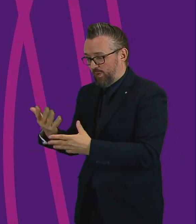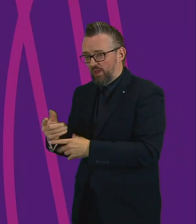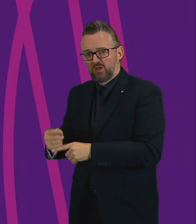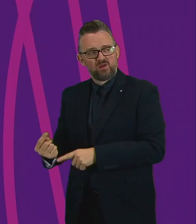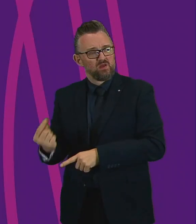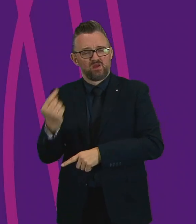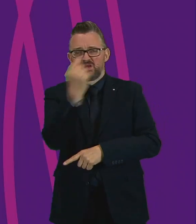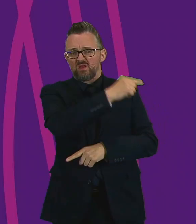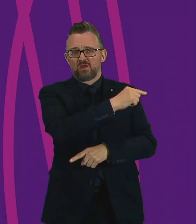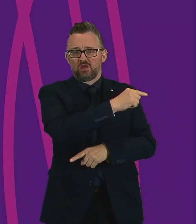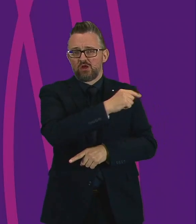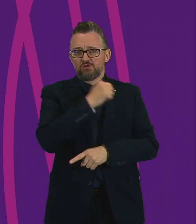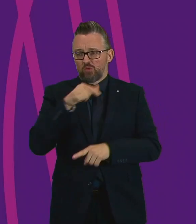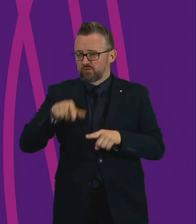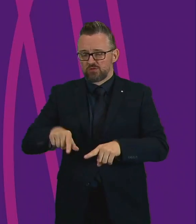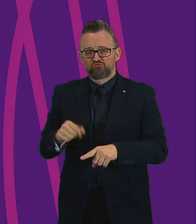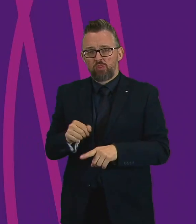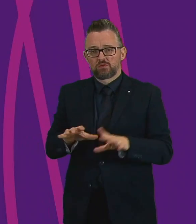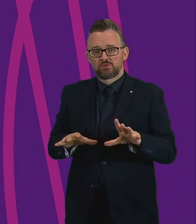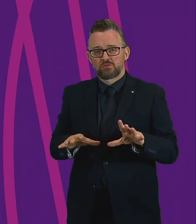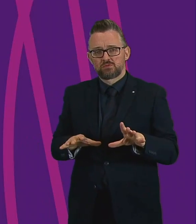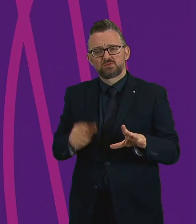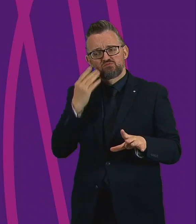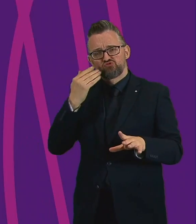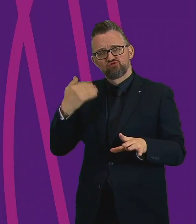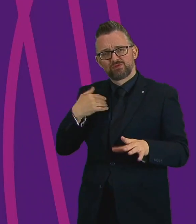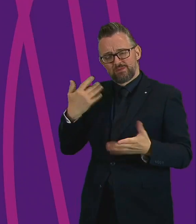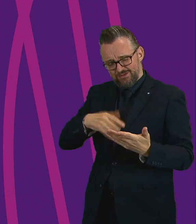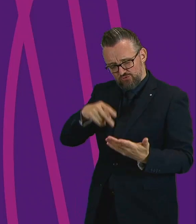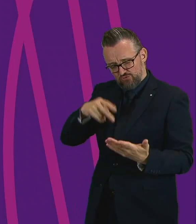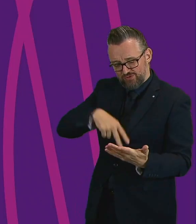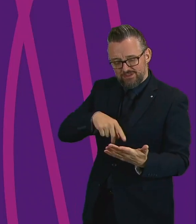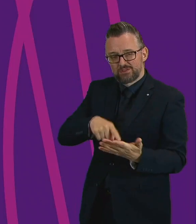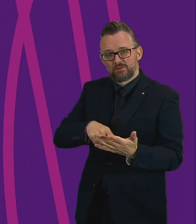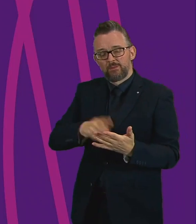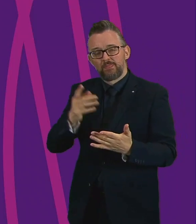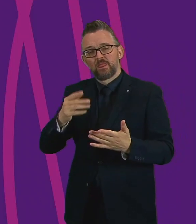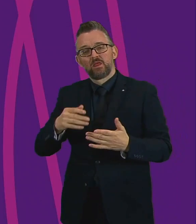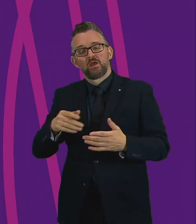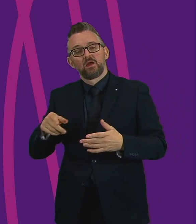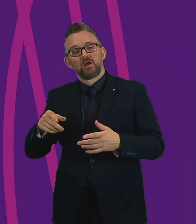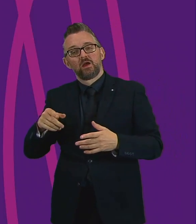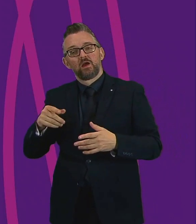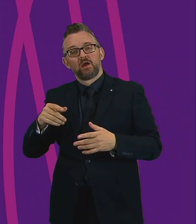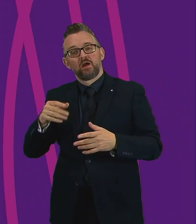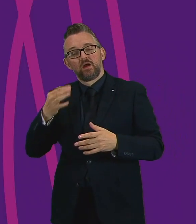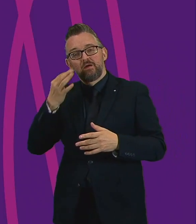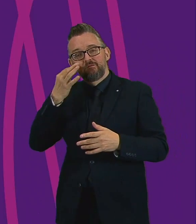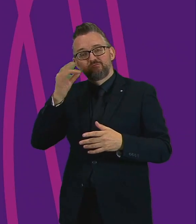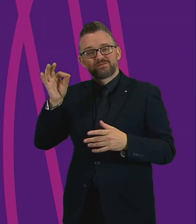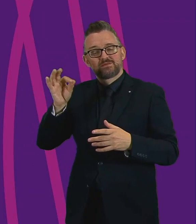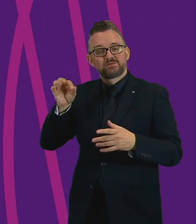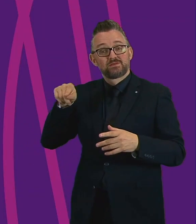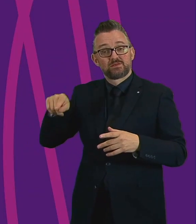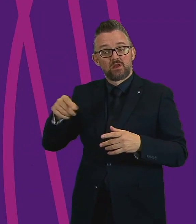but Scotland. I read recently that the French Finance Minister has told the car industry in France that